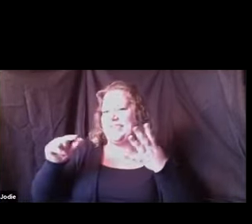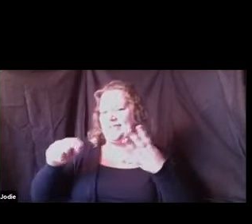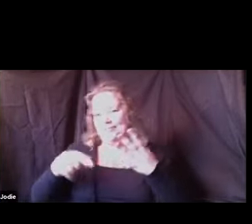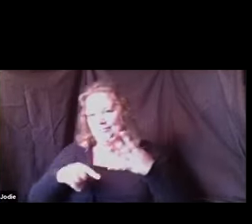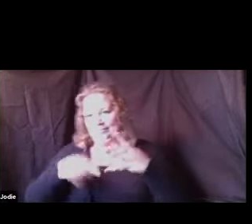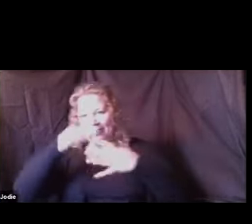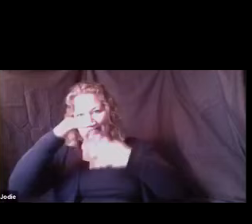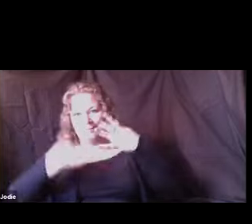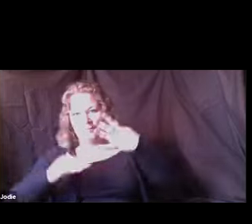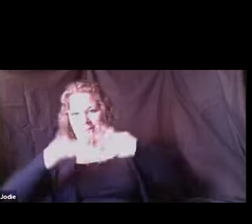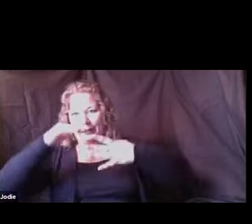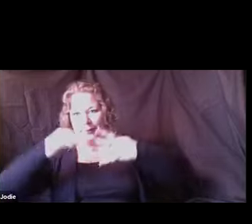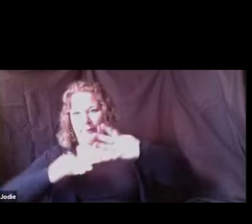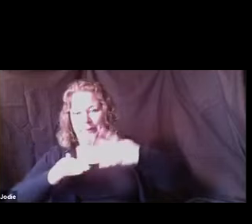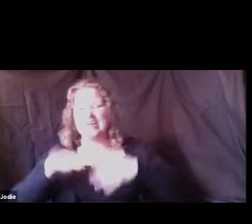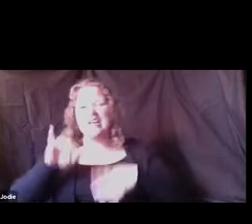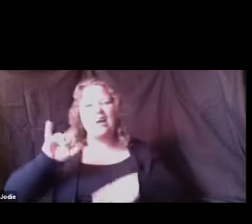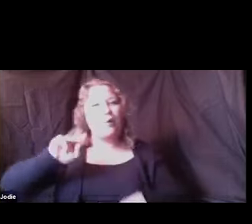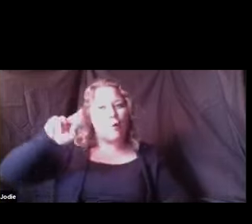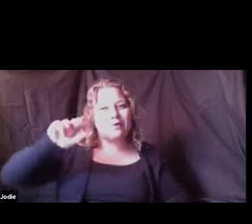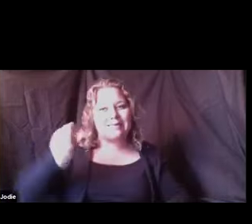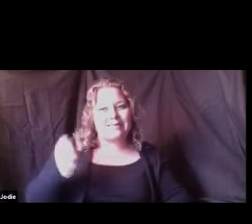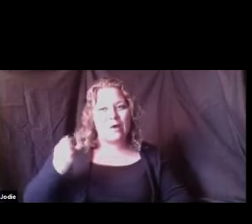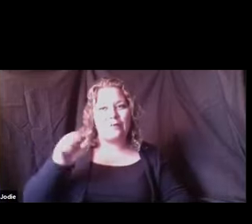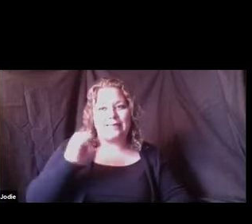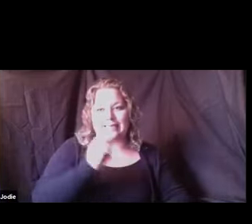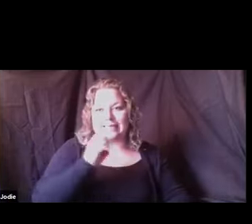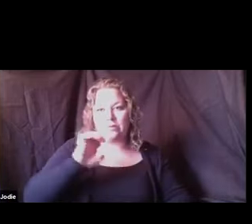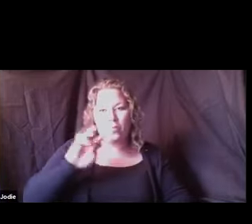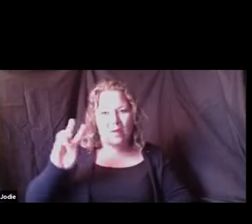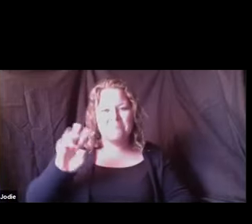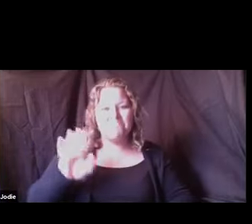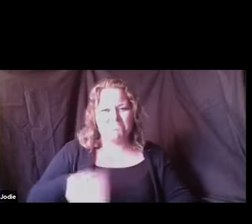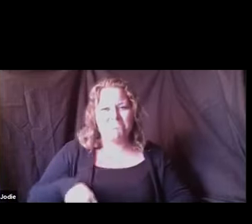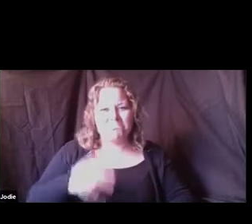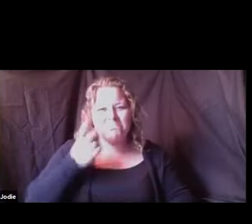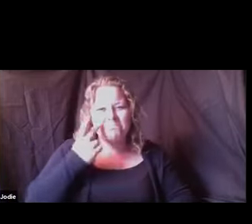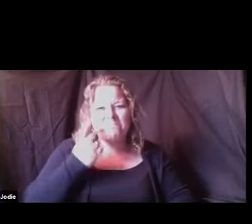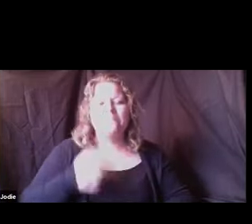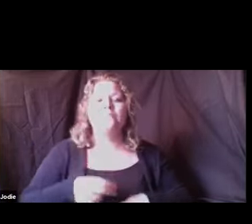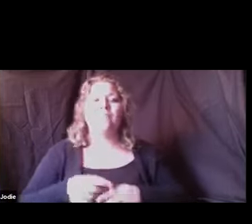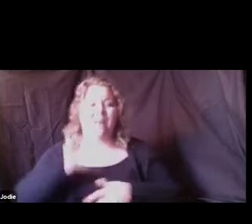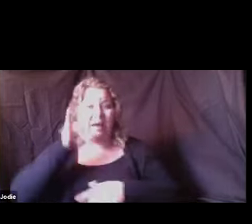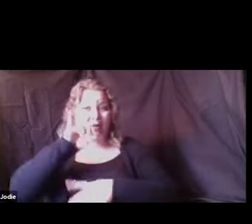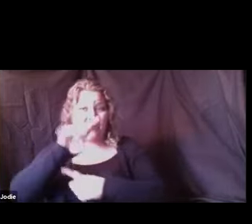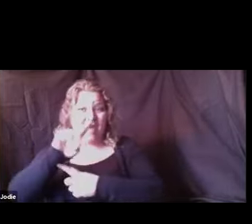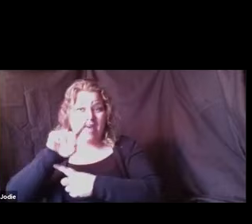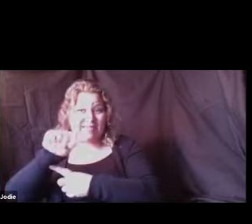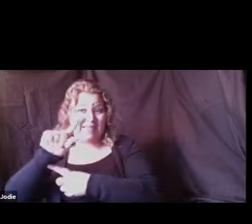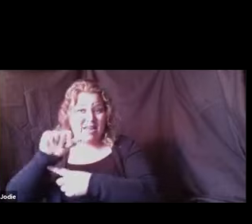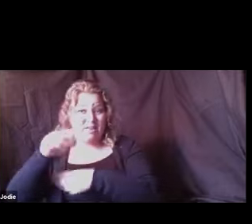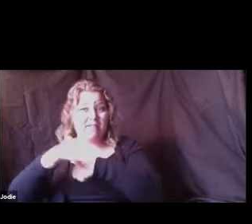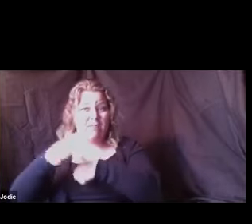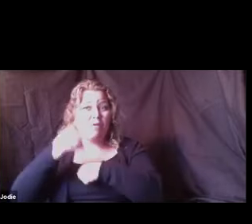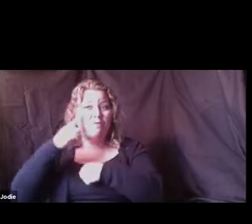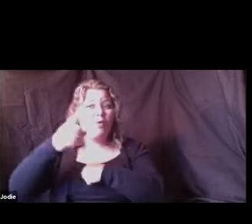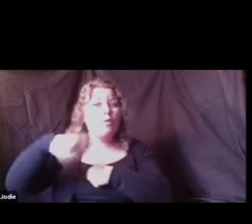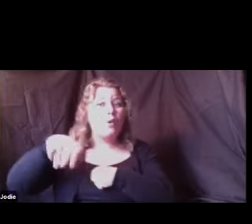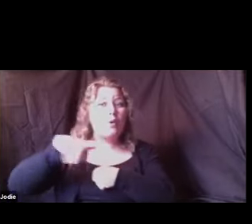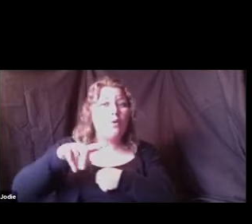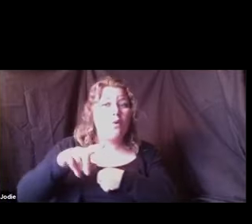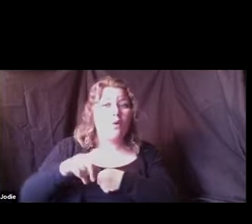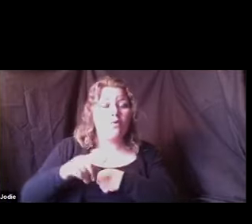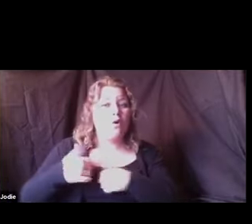So again, I think there's going to be a lot of data that you'll see. It's all available to you. We don't want that to